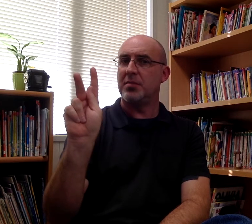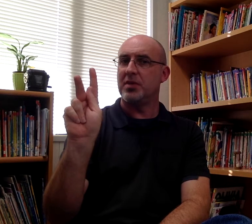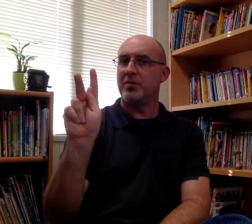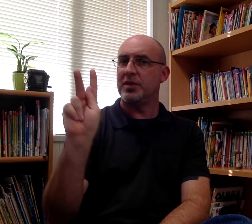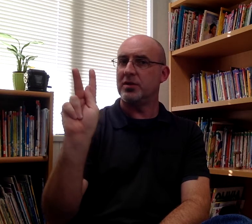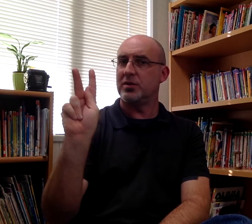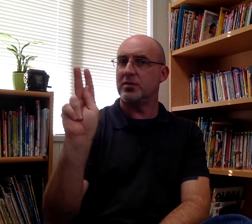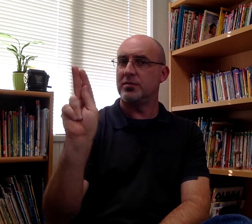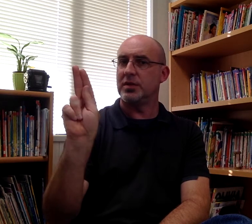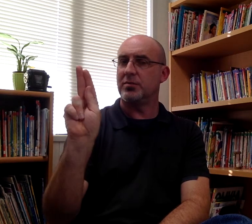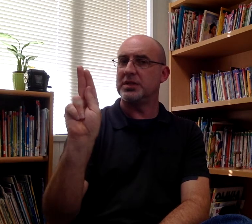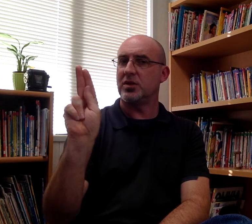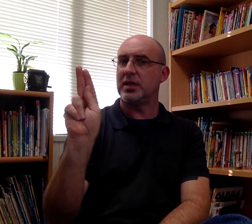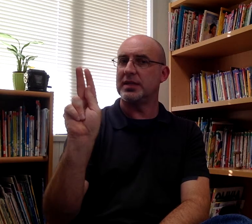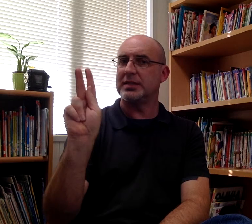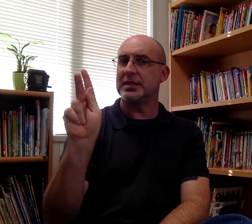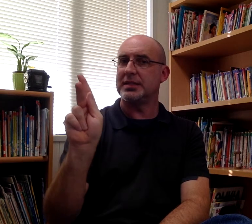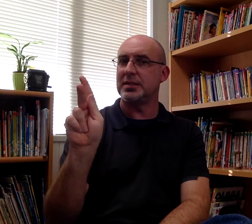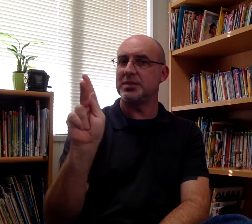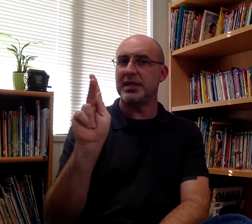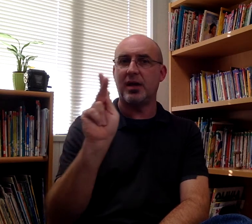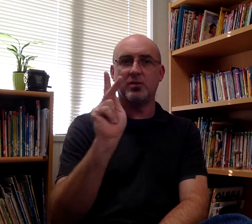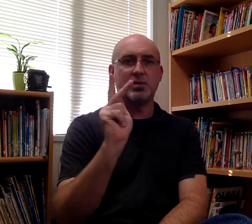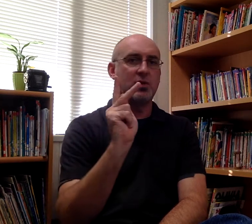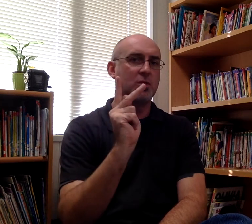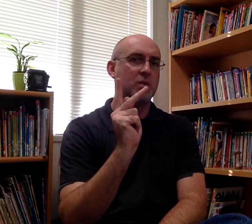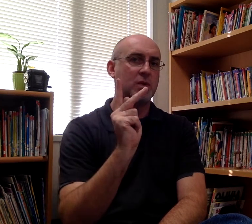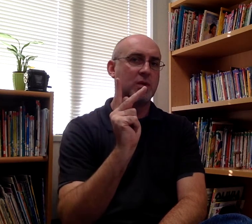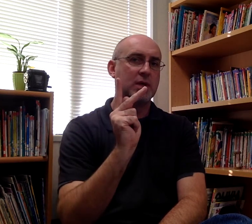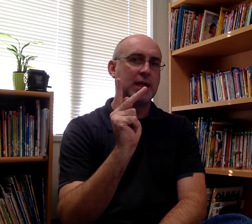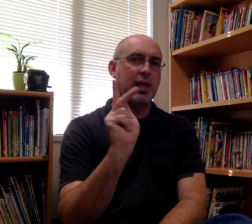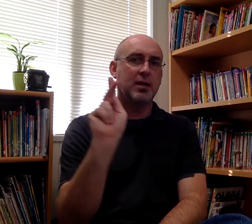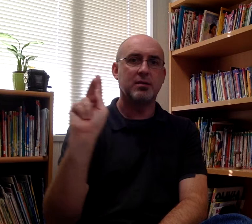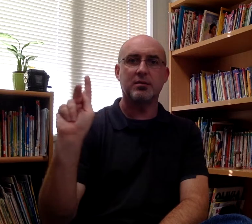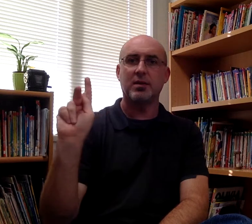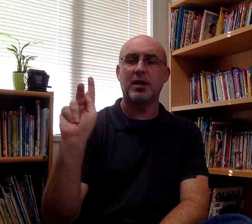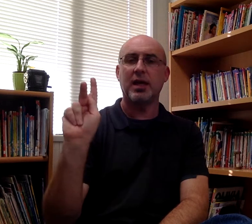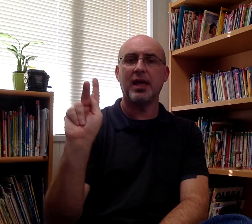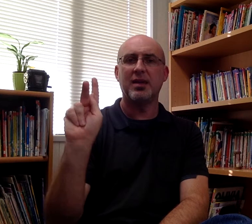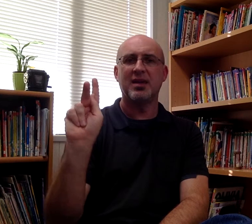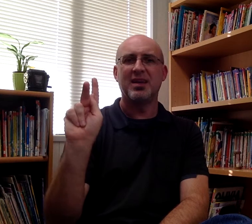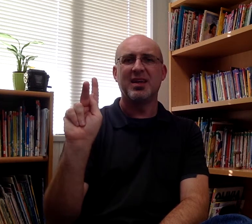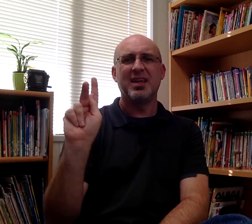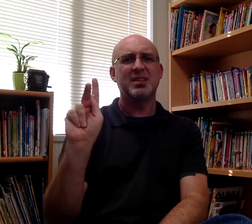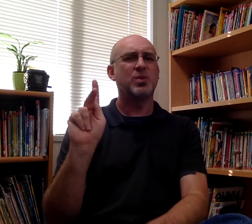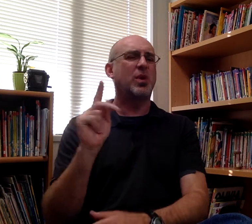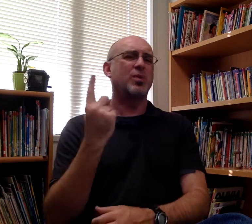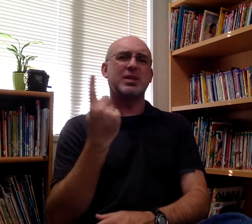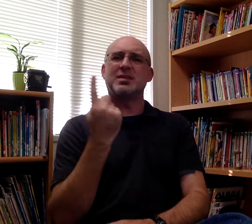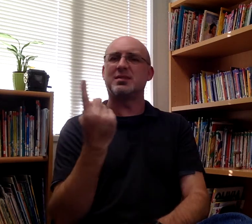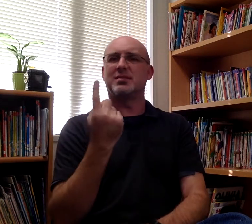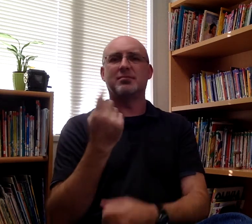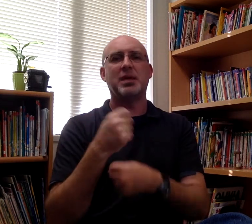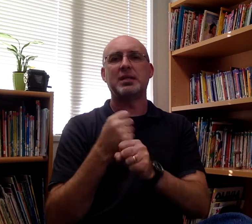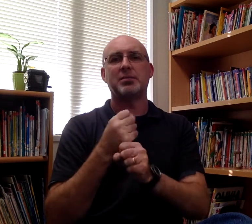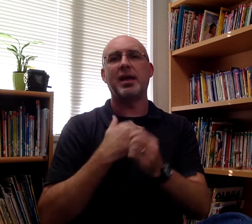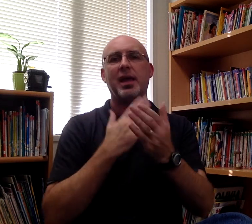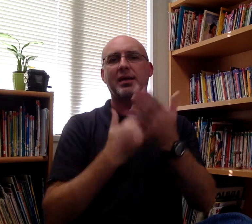middle finger, may start like this and then dips down. So K, K, K. This one always makes my